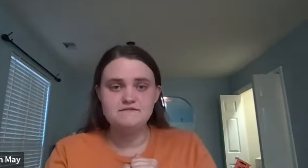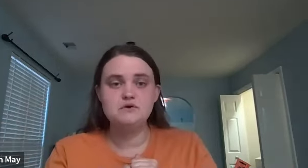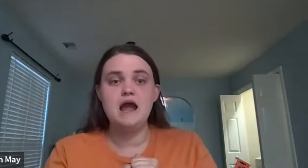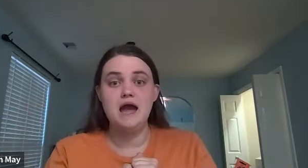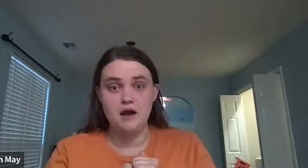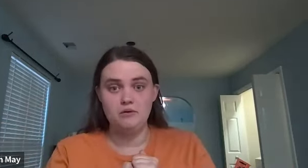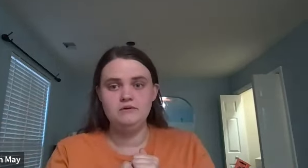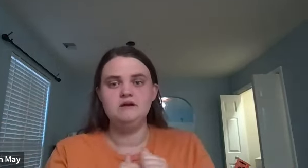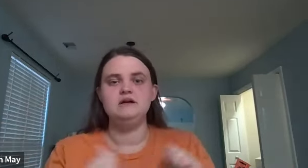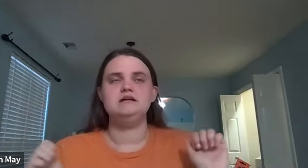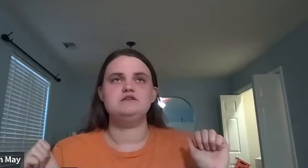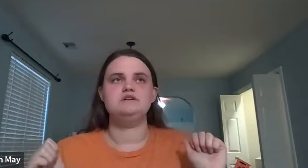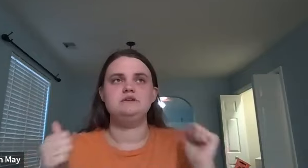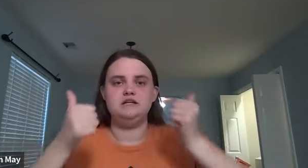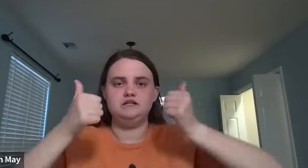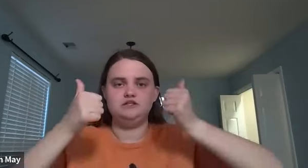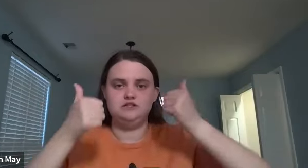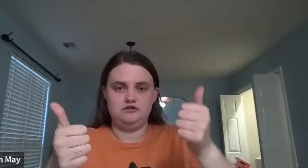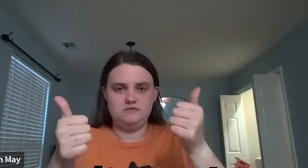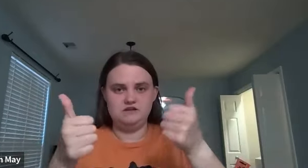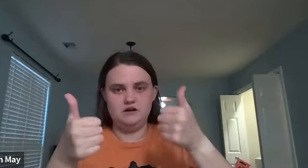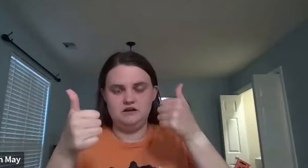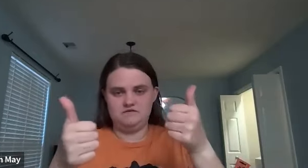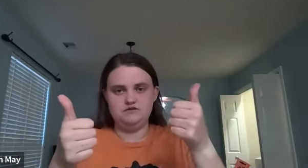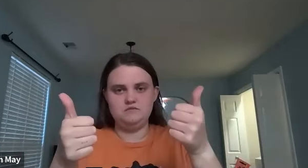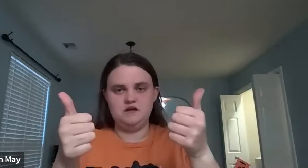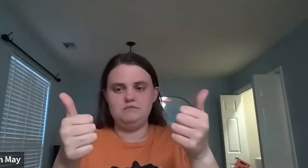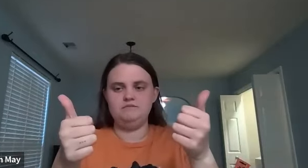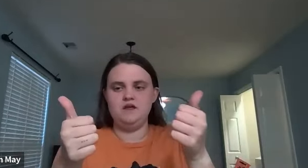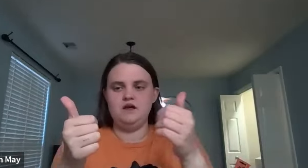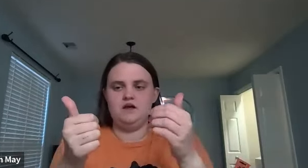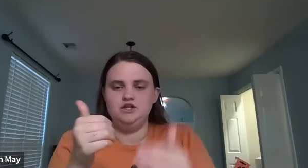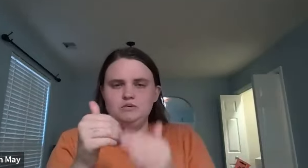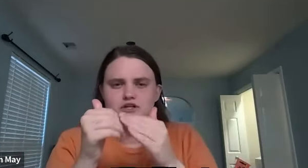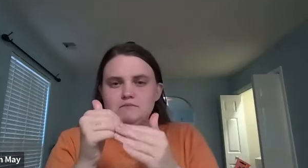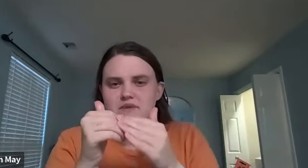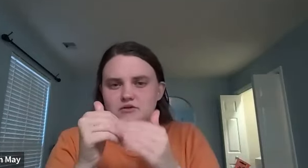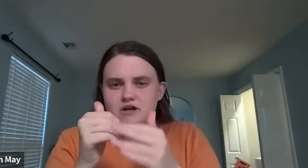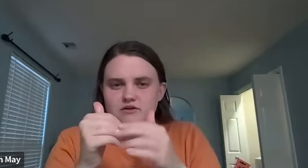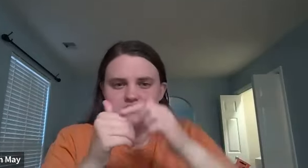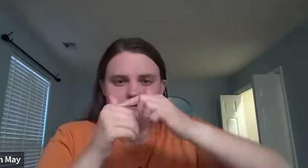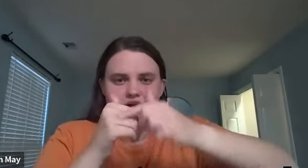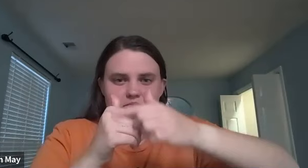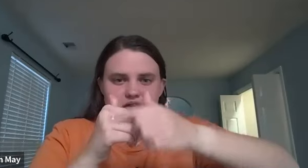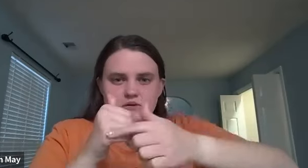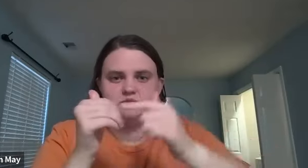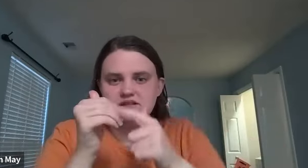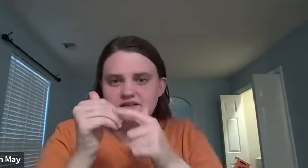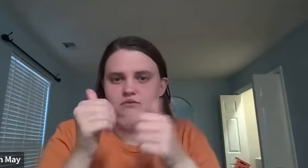for how is going to be your thumbs are, you have 2 thumbs up. You want your middle knuckles, so not the big ones, but the little